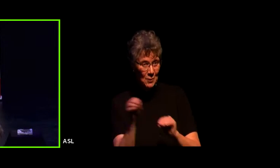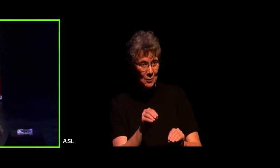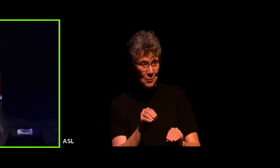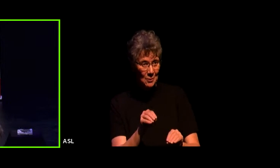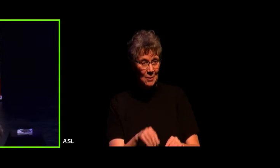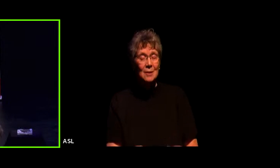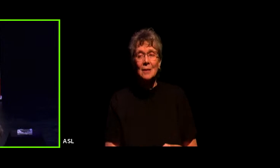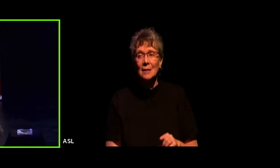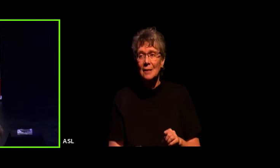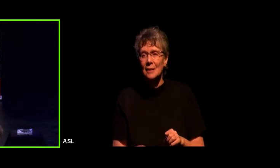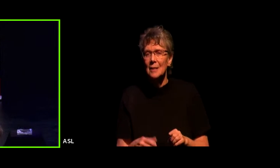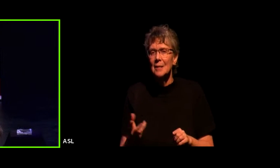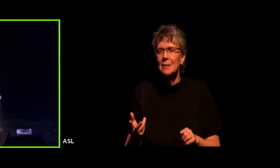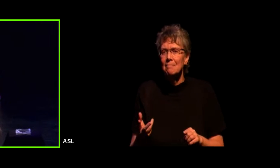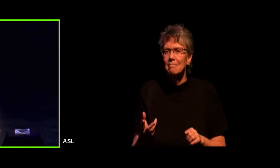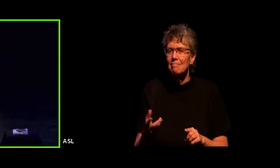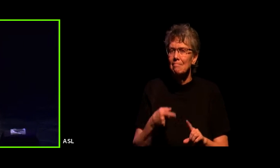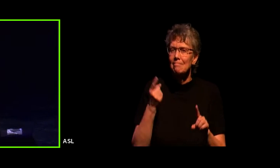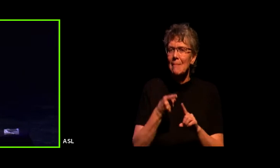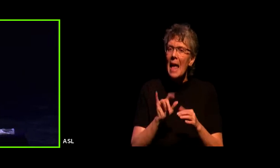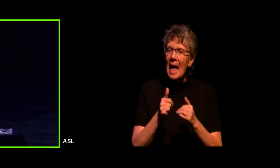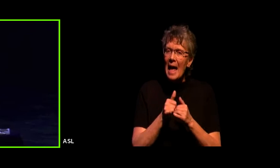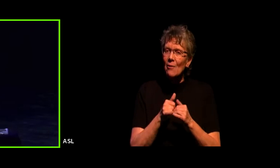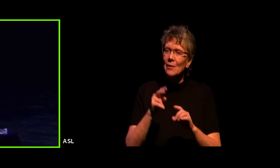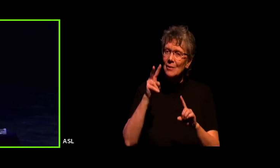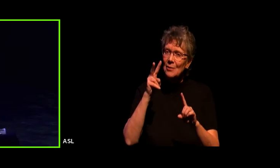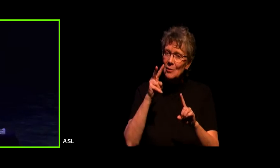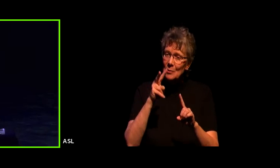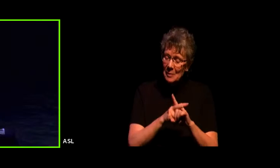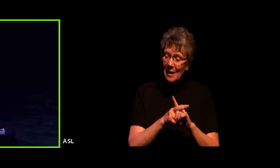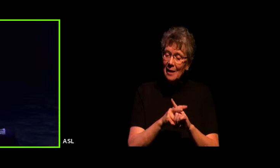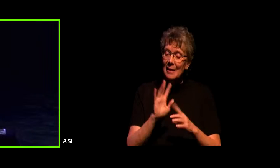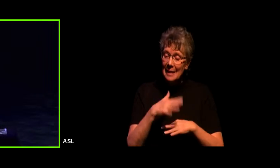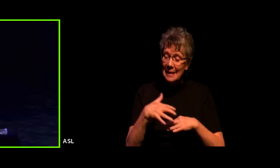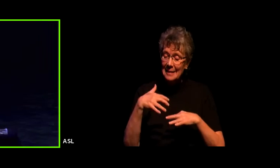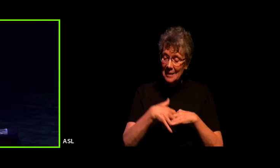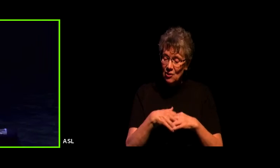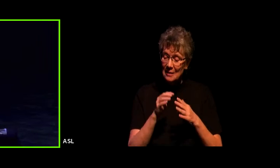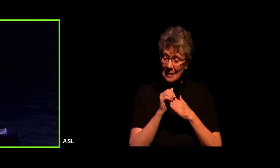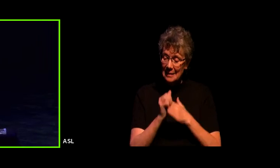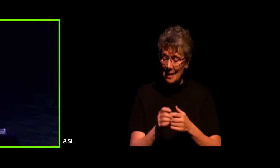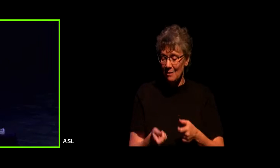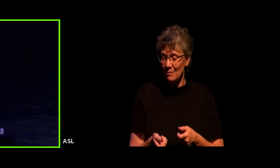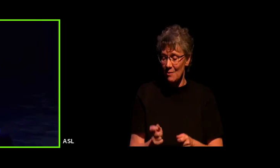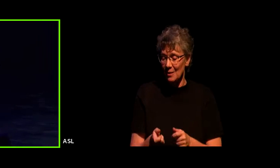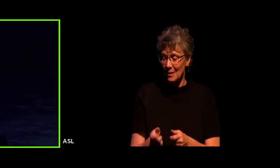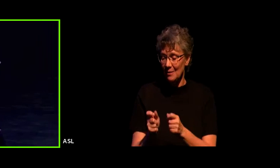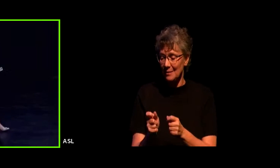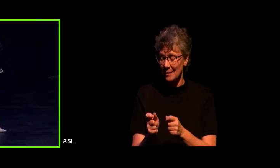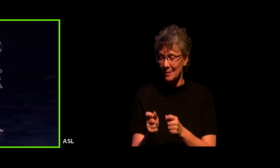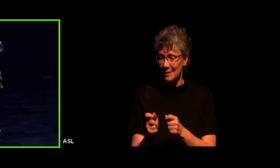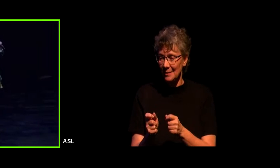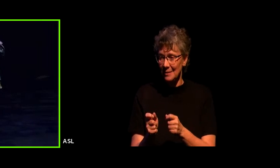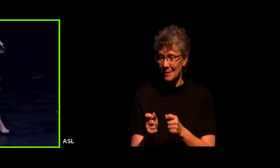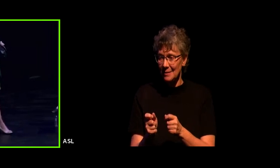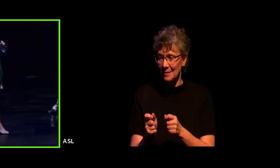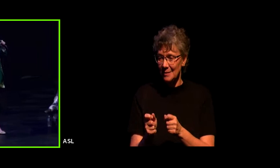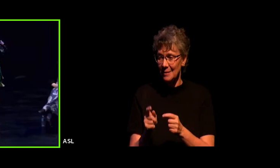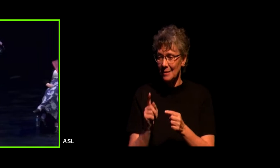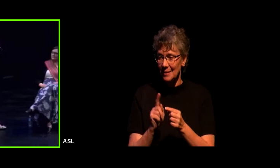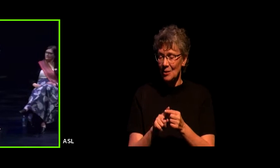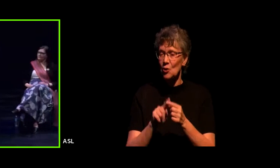So basically, how can you use archaeology and Indigenous-led archaeology specifically to correct